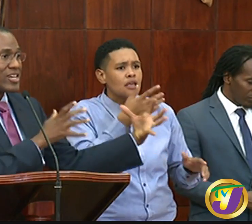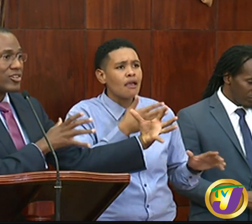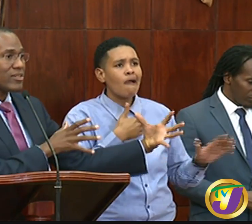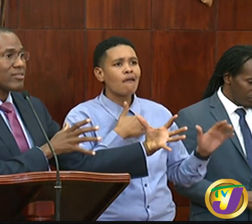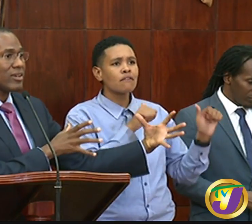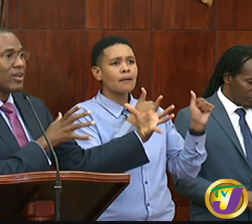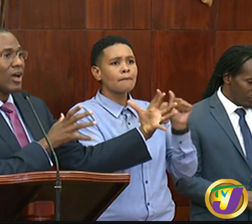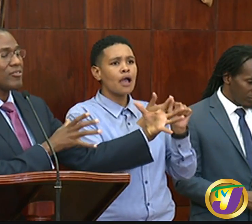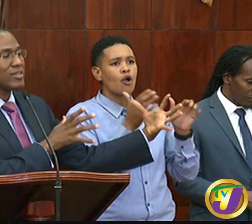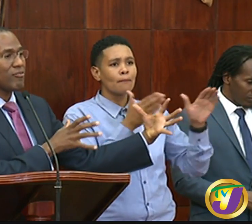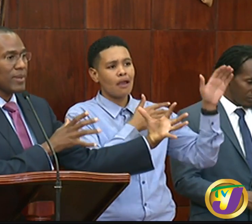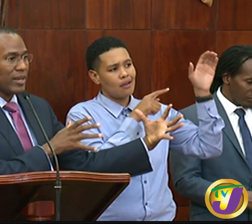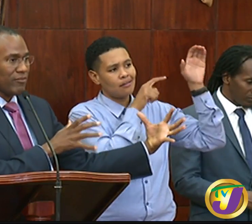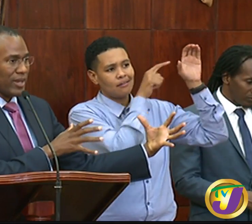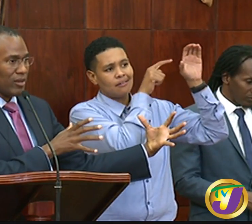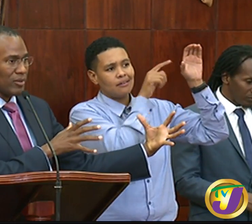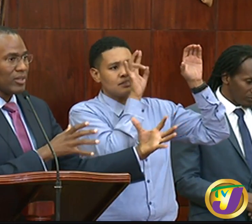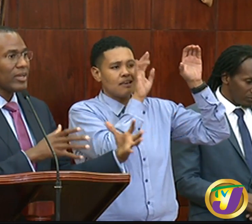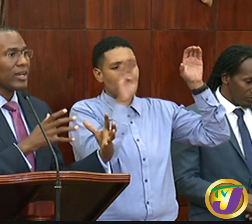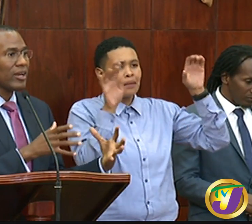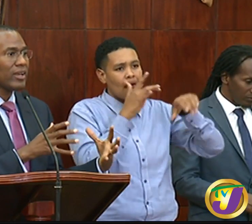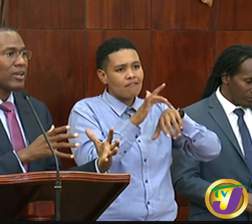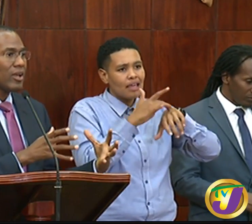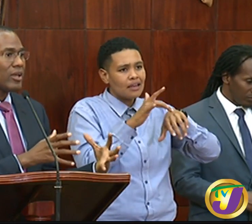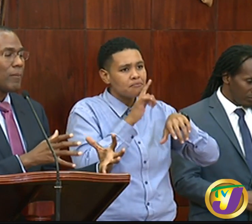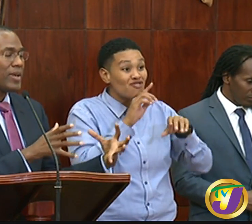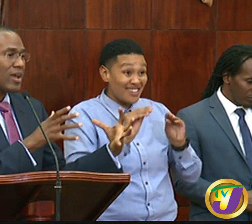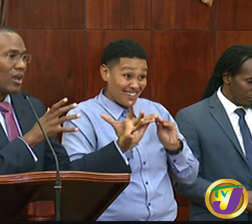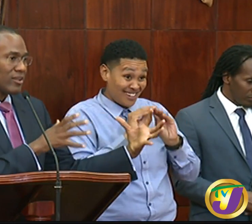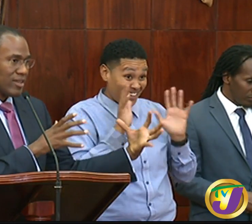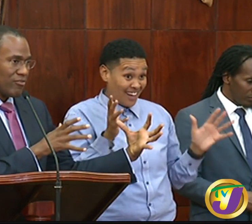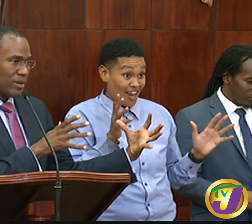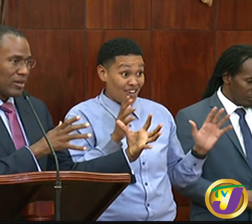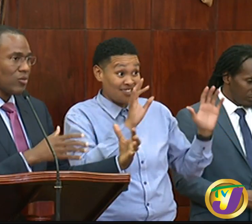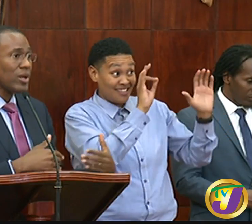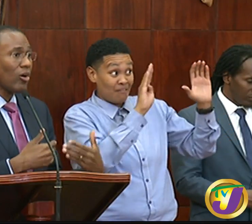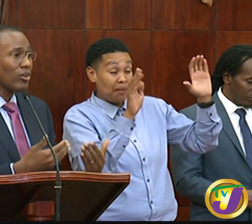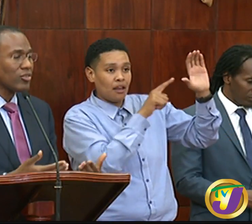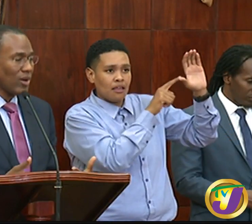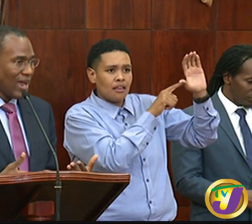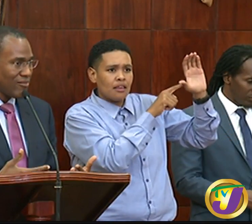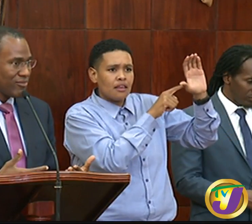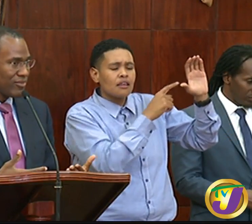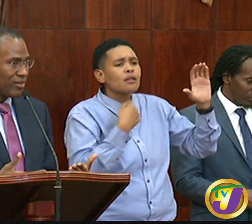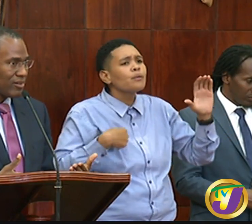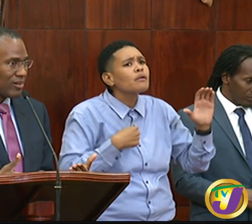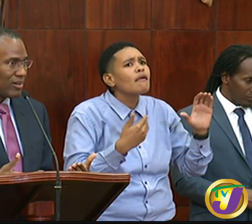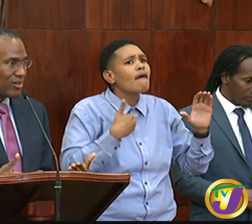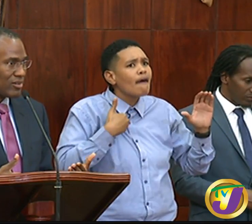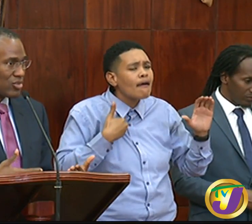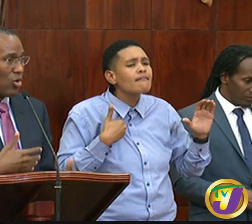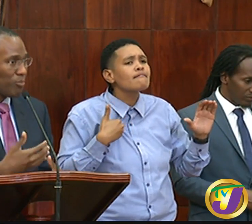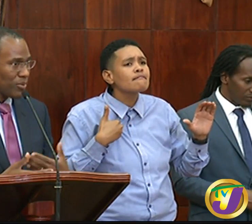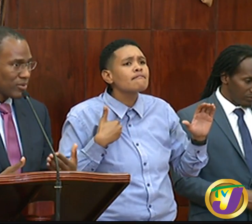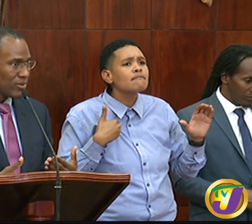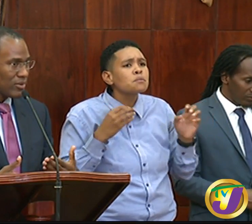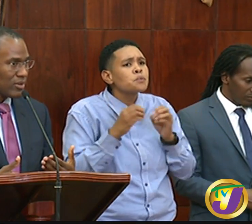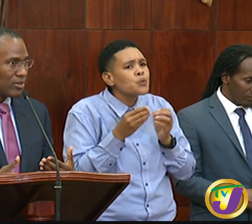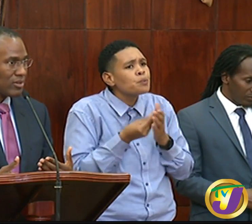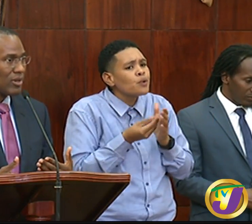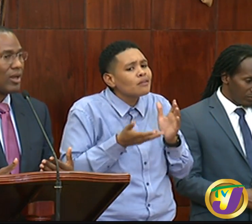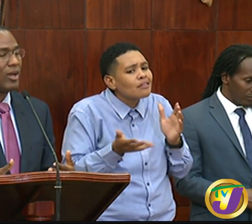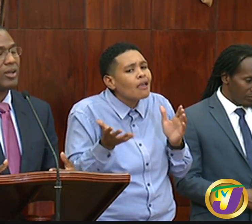a contingency of $7 billion available. Clearly, beyond the $7 billion, we also have scope.